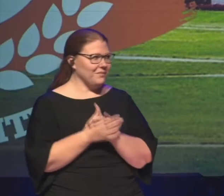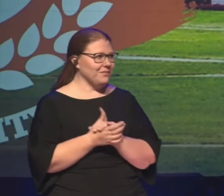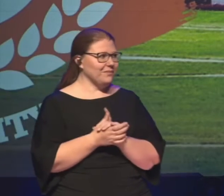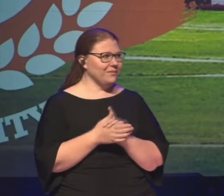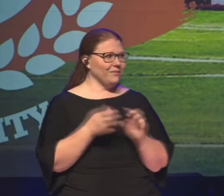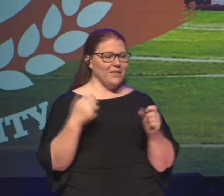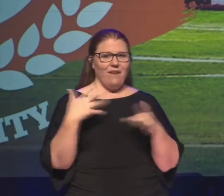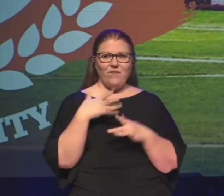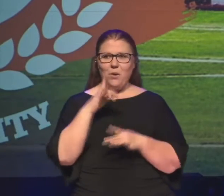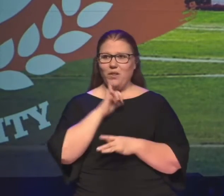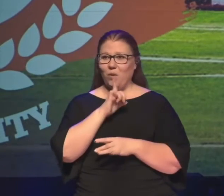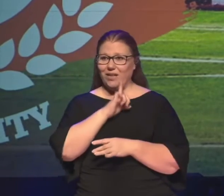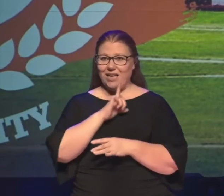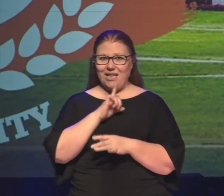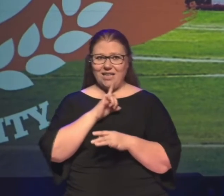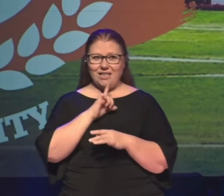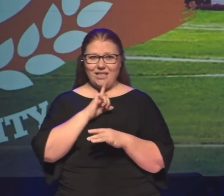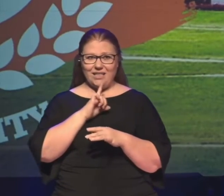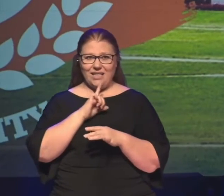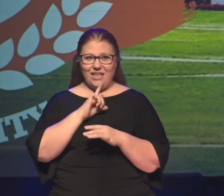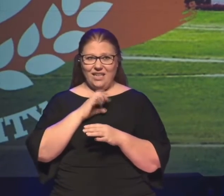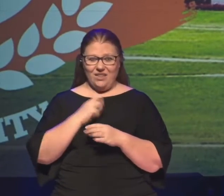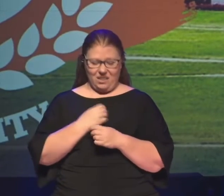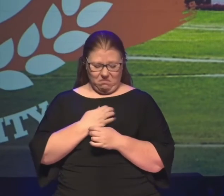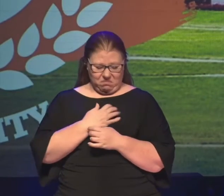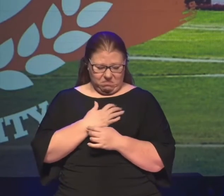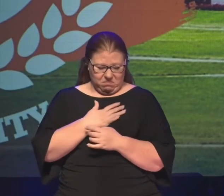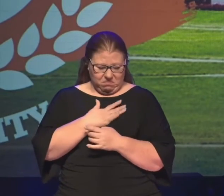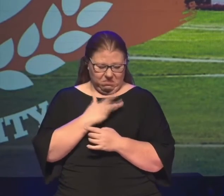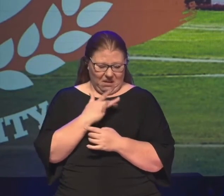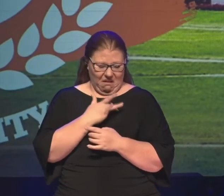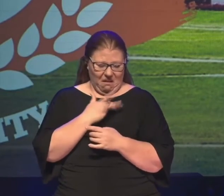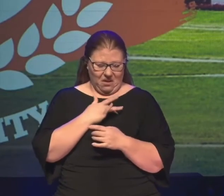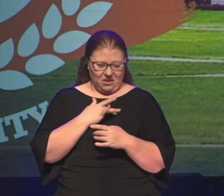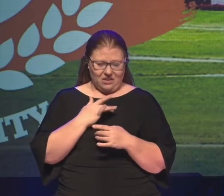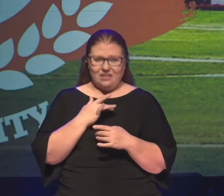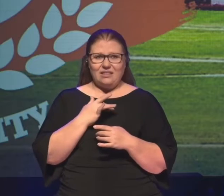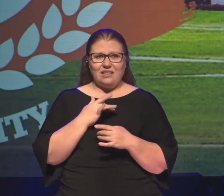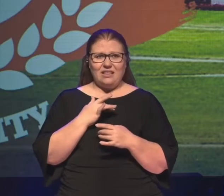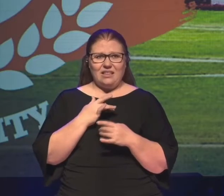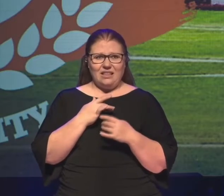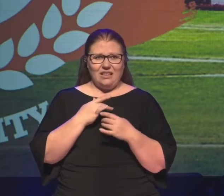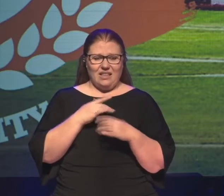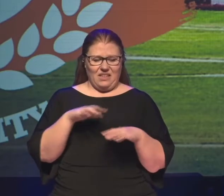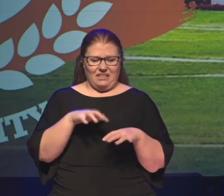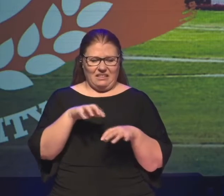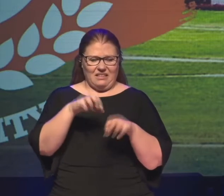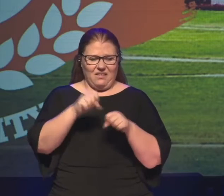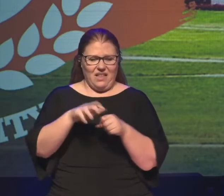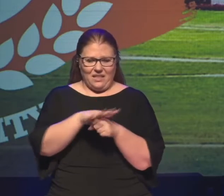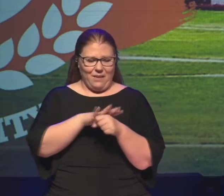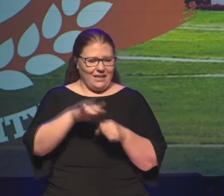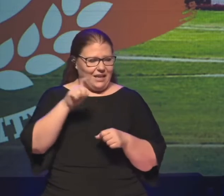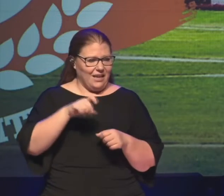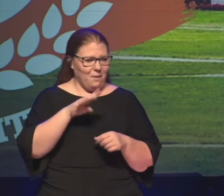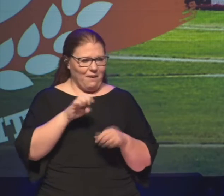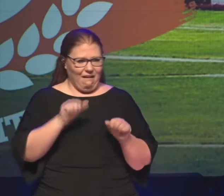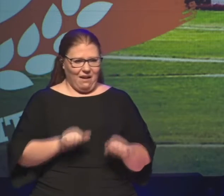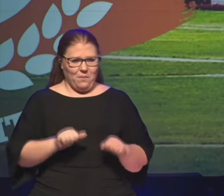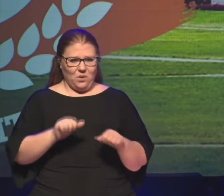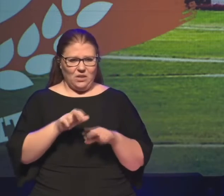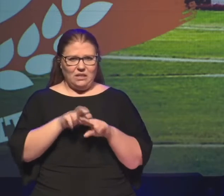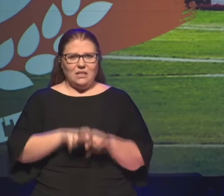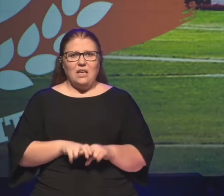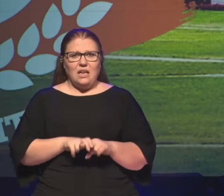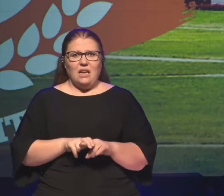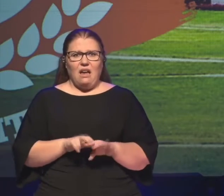Fear and loneliness, they creep into our hearts and our souls. And there's that space where I just need to be able to sit and not